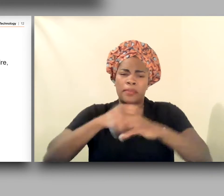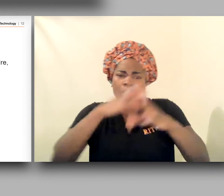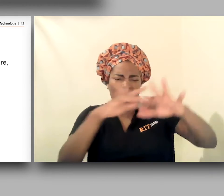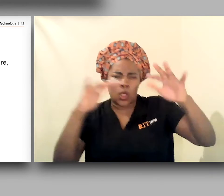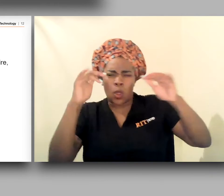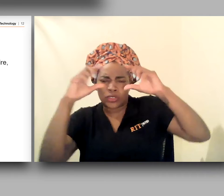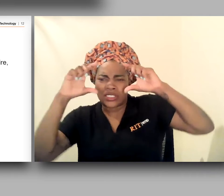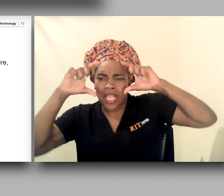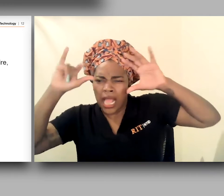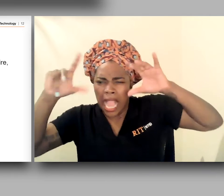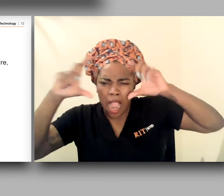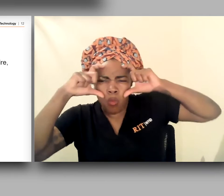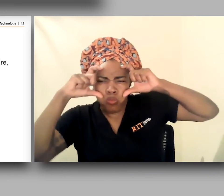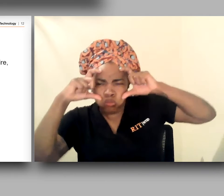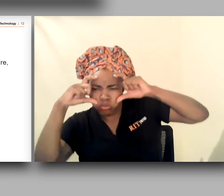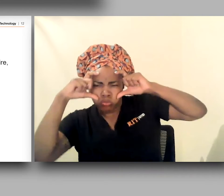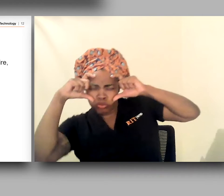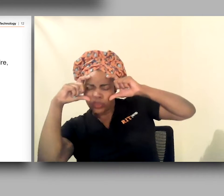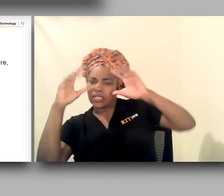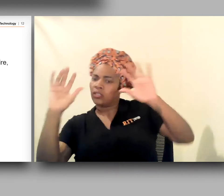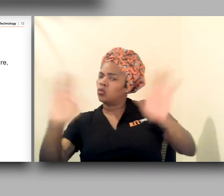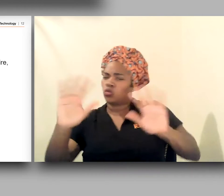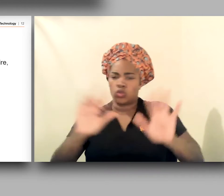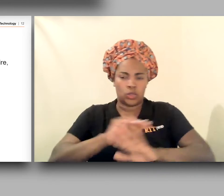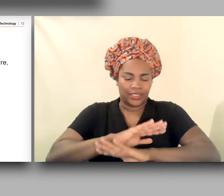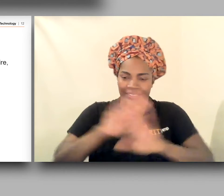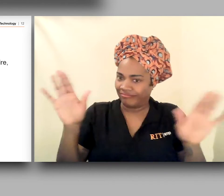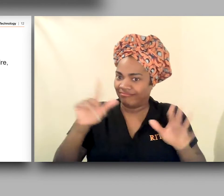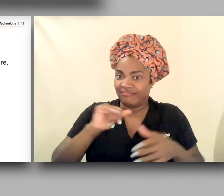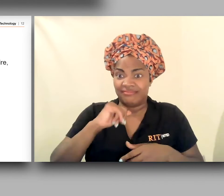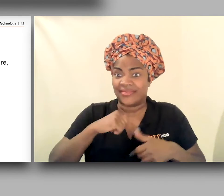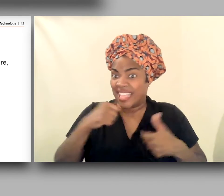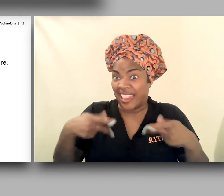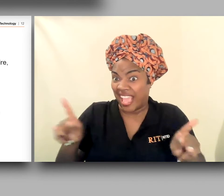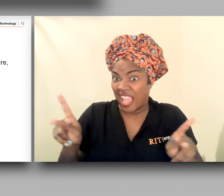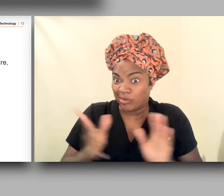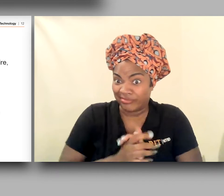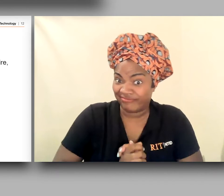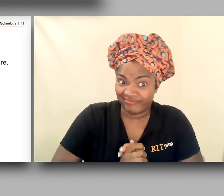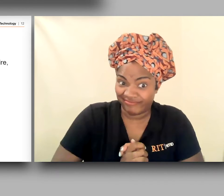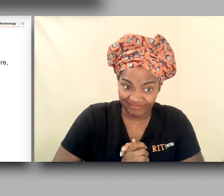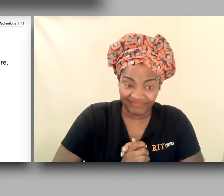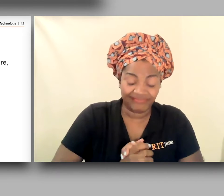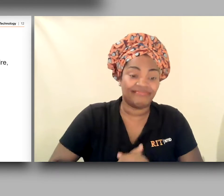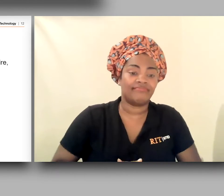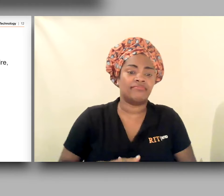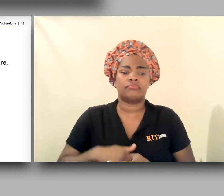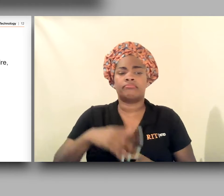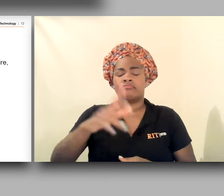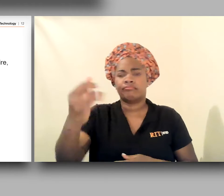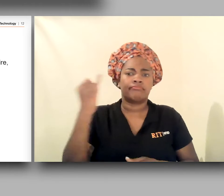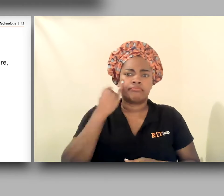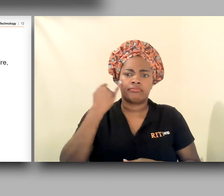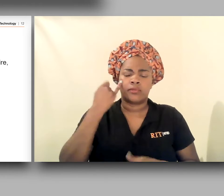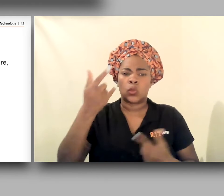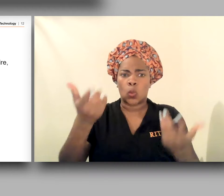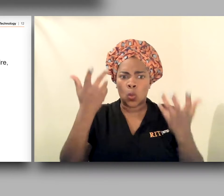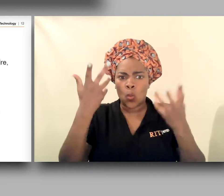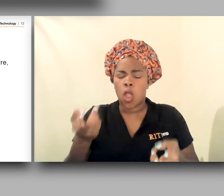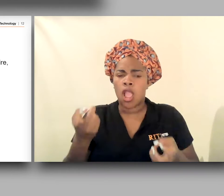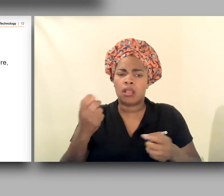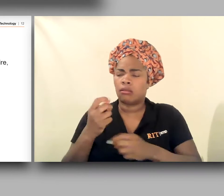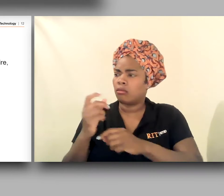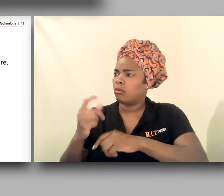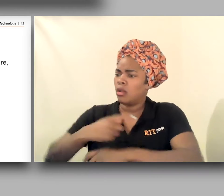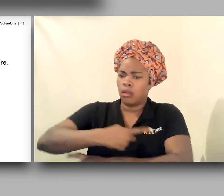You should wear goggles though, but we don't want anything exploding. And we don't